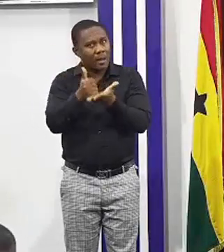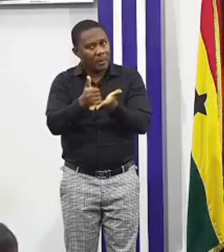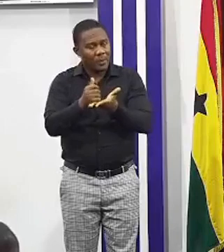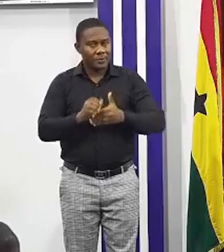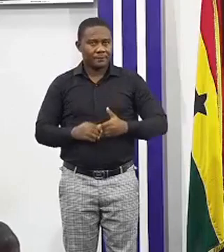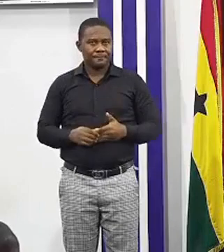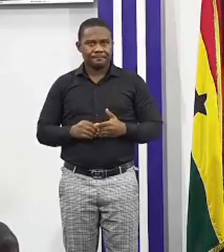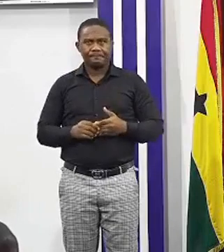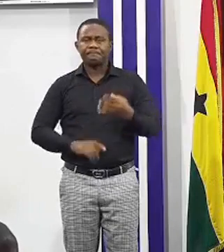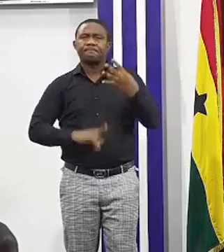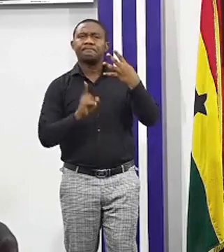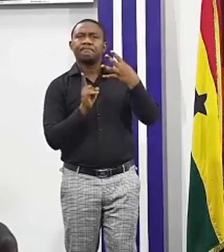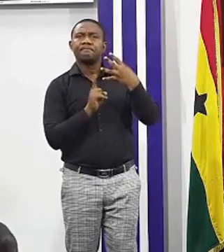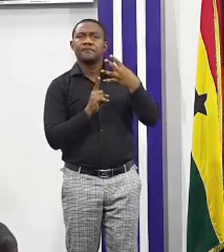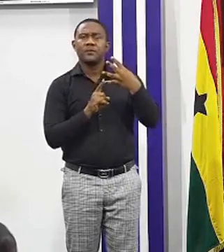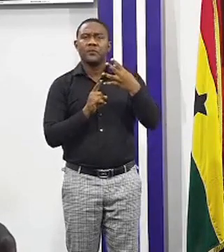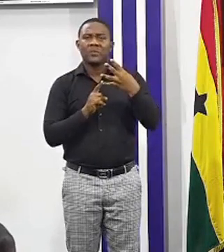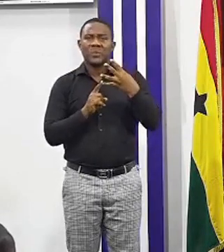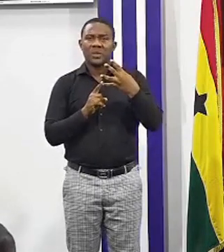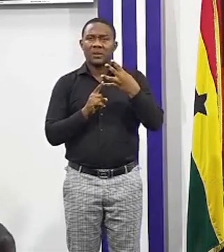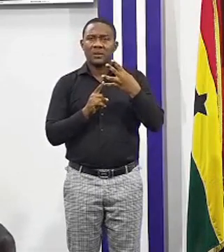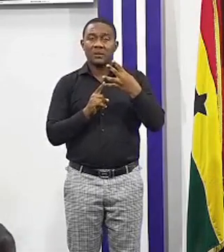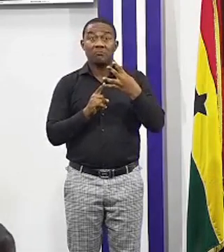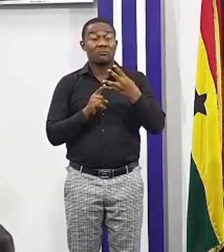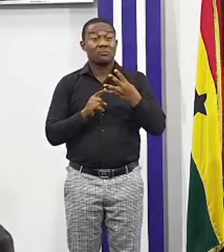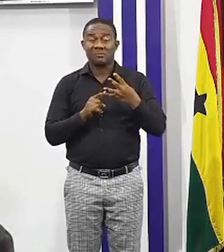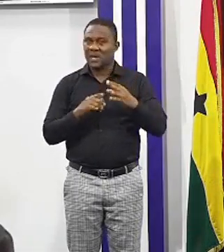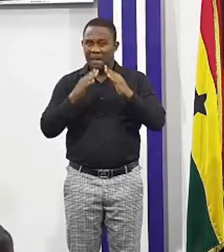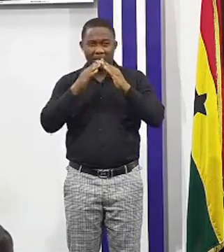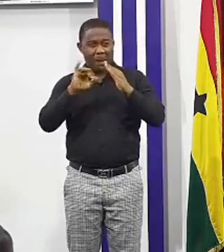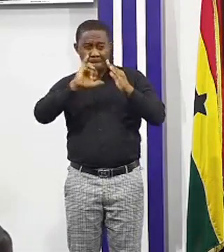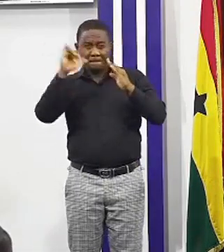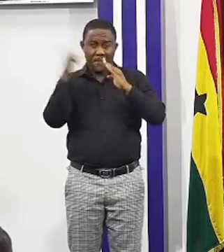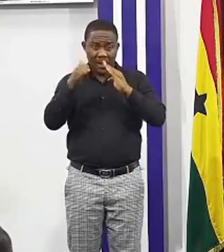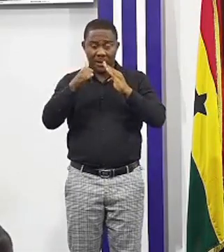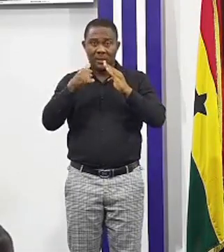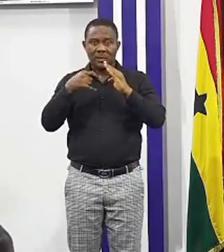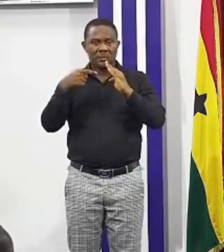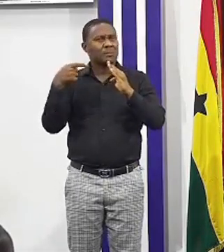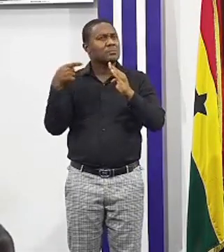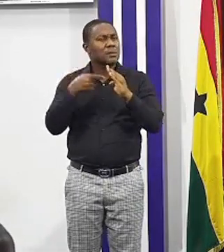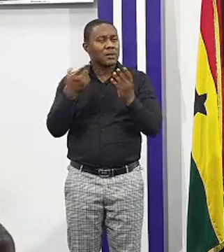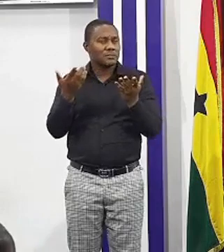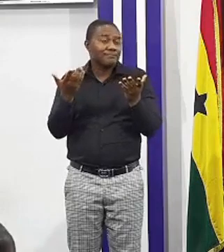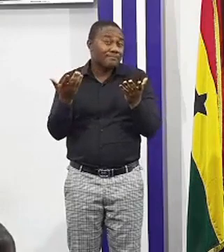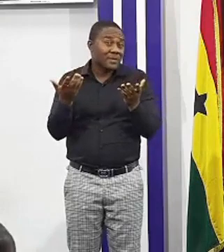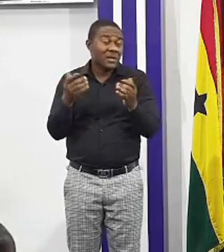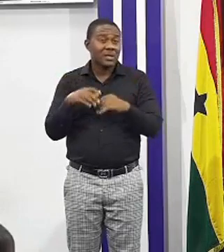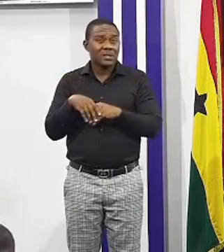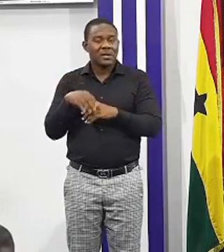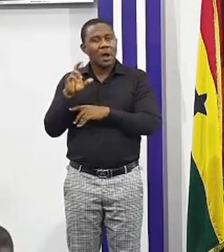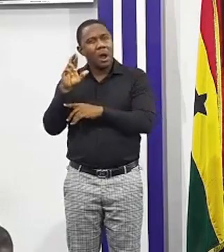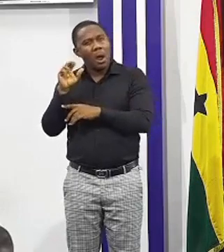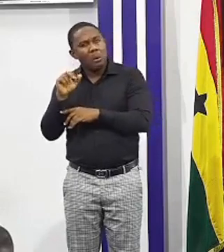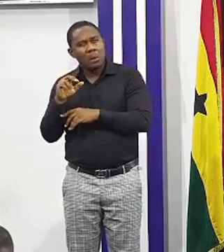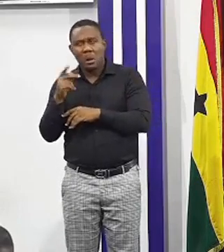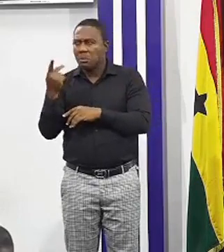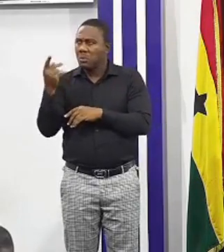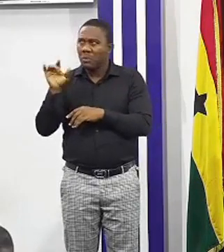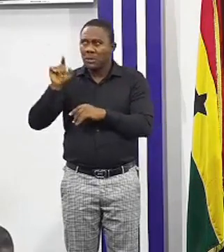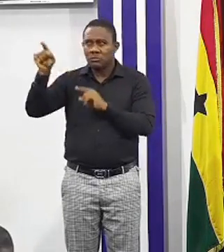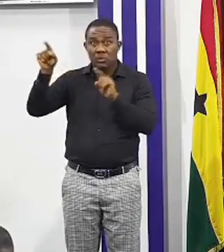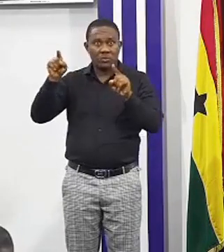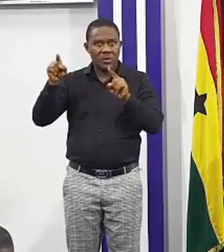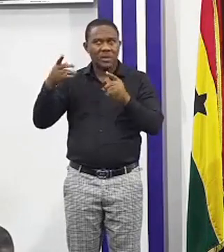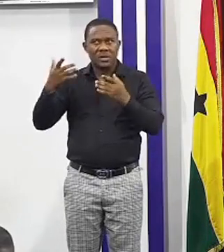then on the final subject of restrictions, or lockdown as they call it, he said, while in Accra and Kumasi, those were being